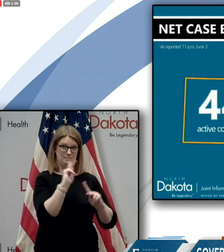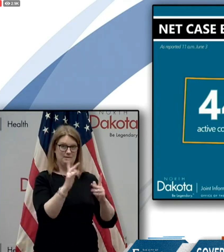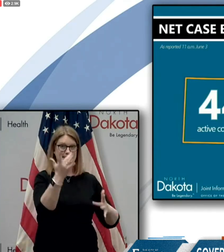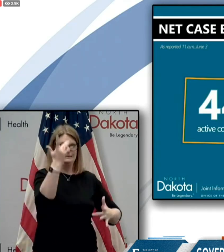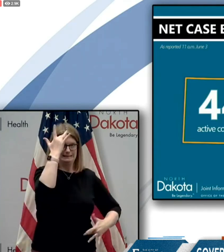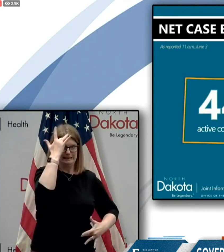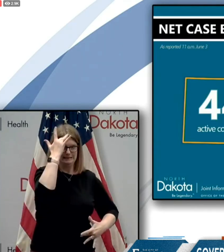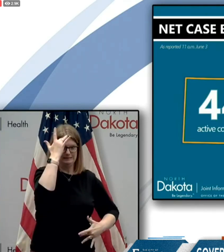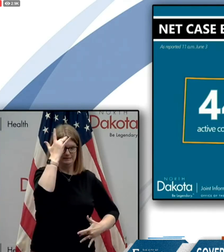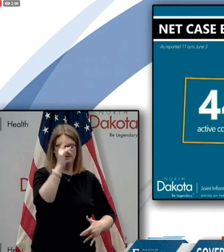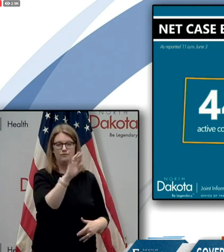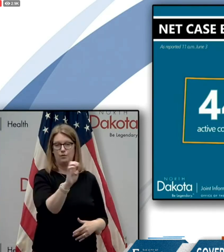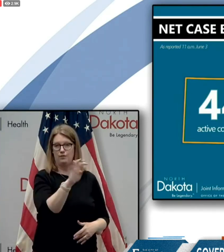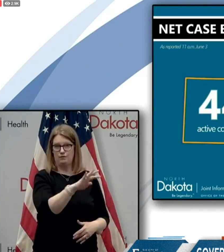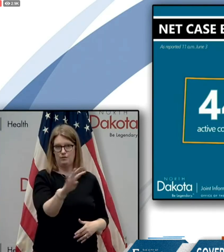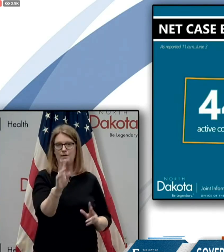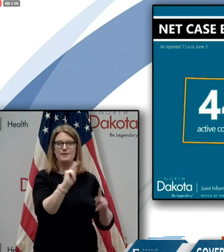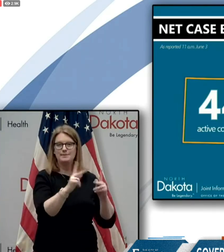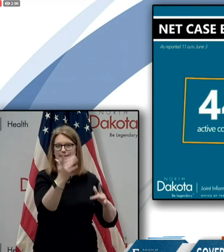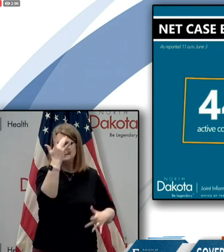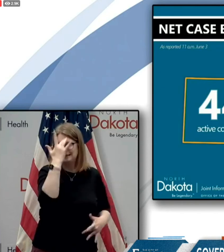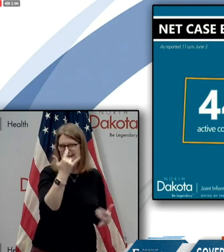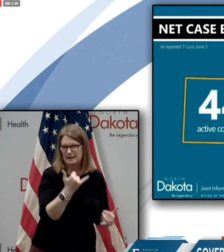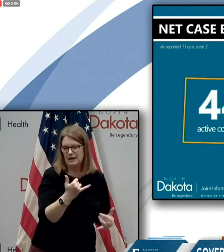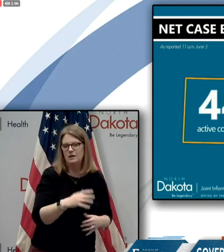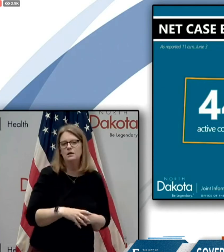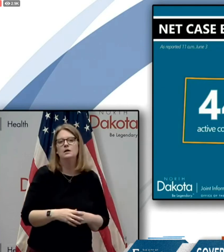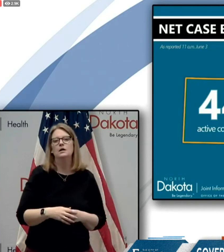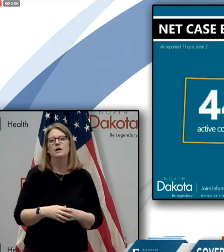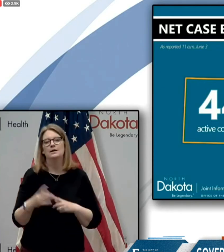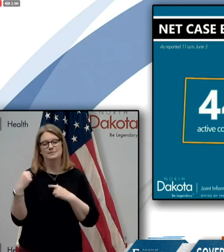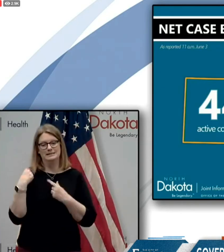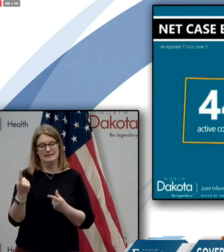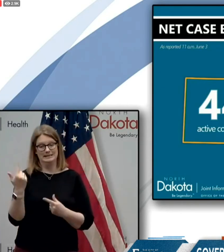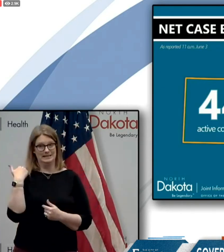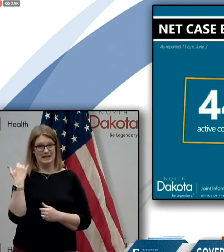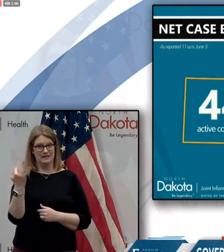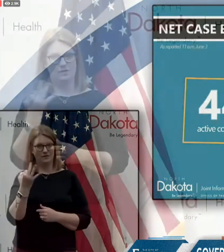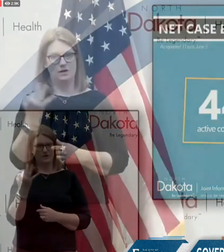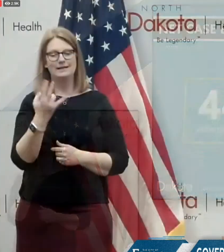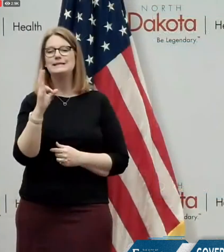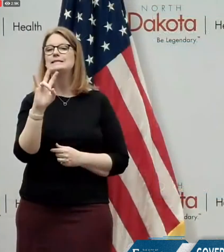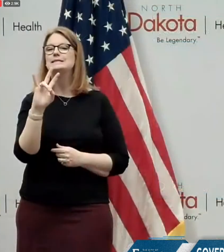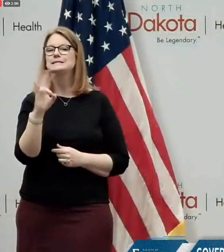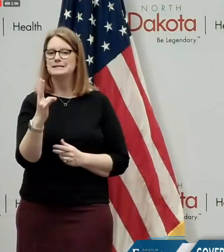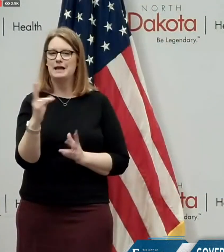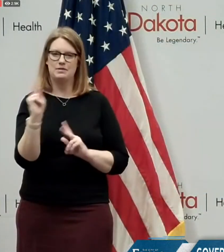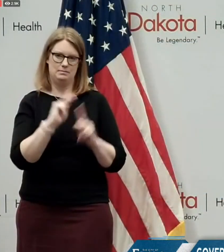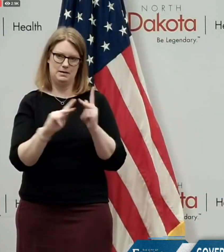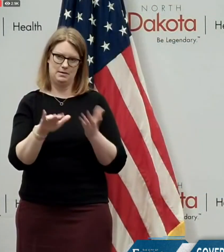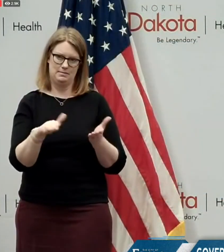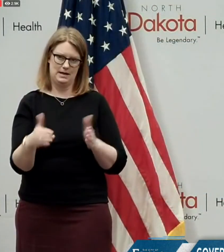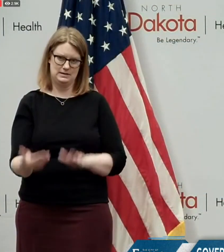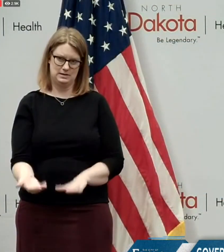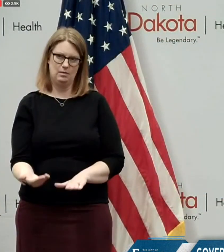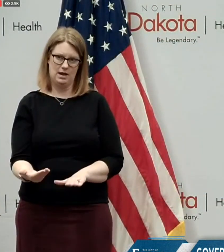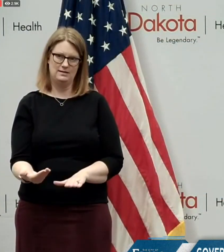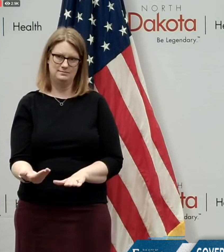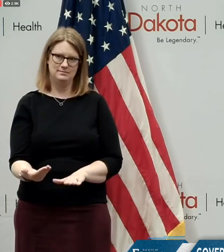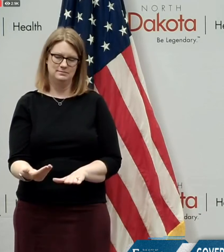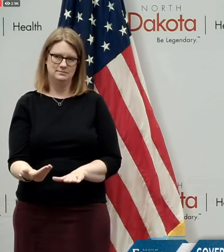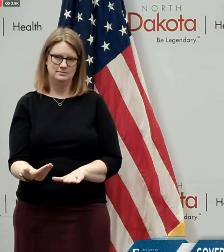cases. Since we met last Friday, 7 individuals have passed away with